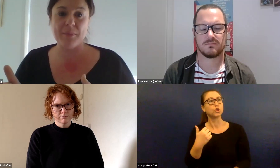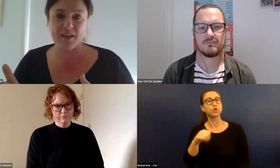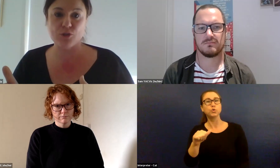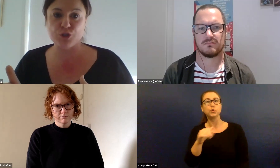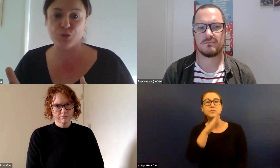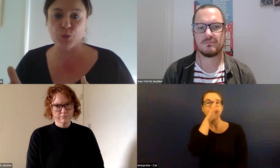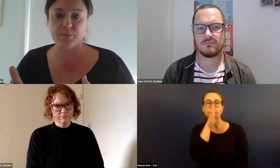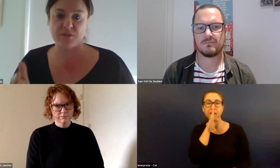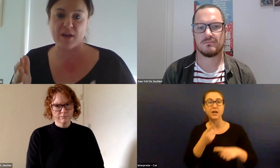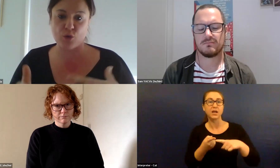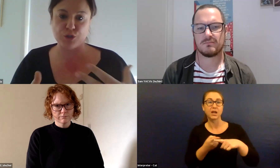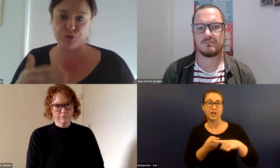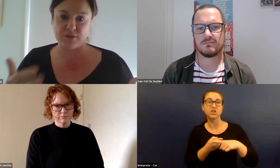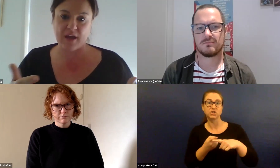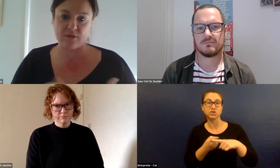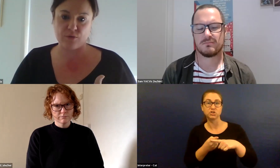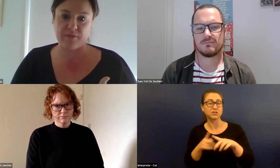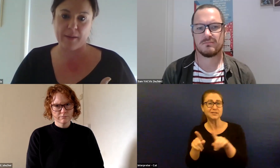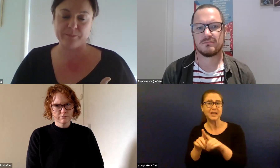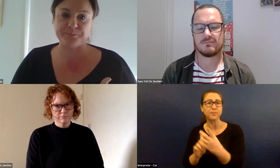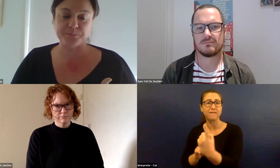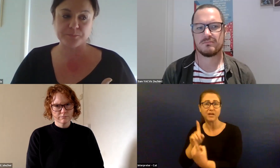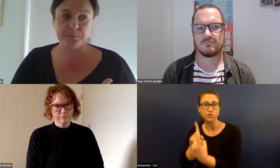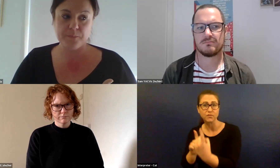the same things on Zoom. Just make sure you use that sort